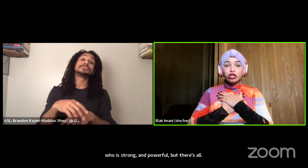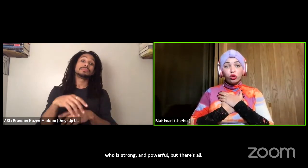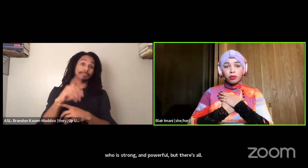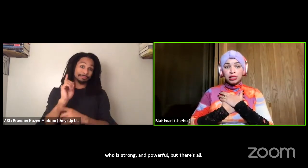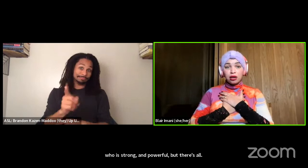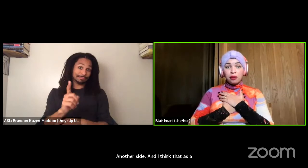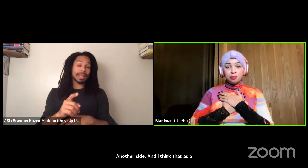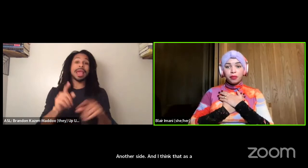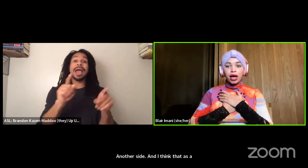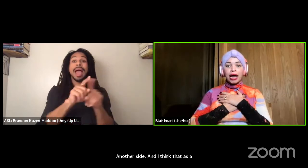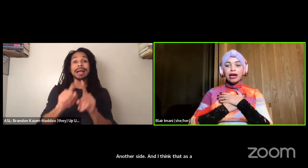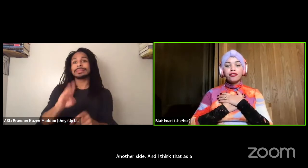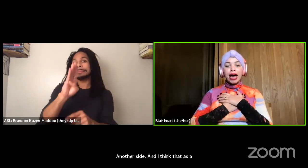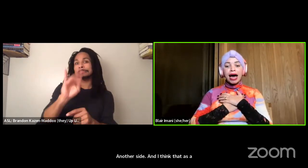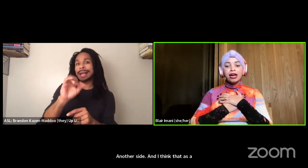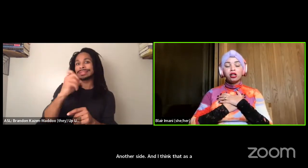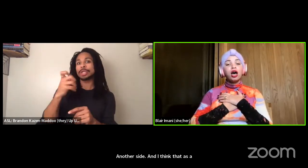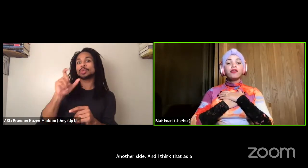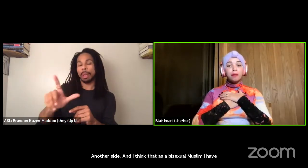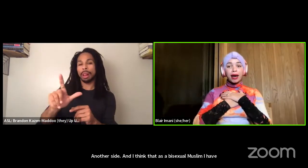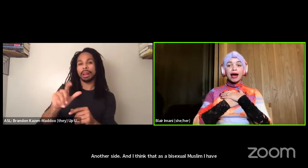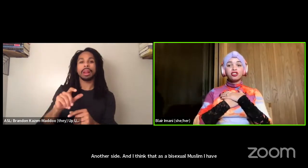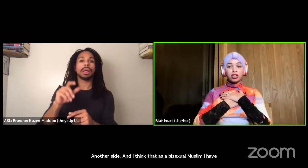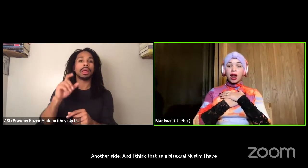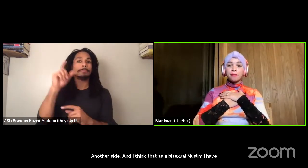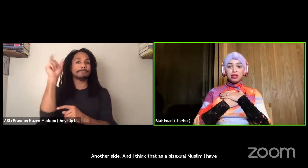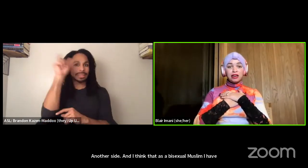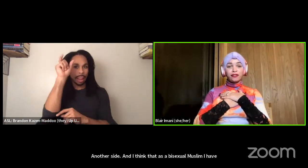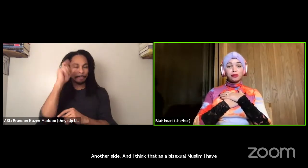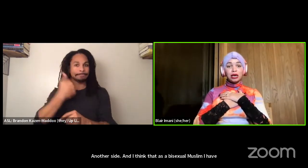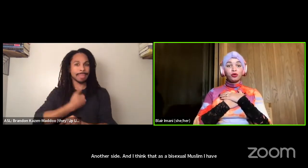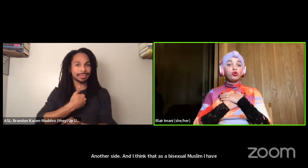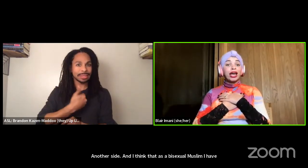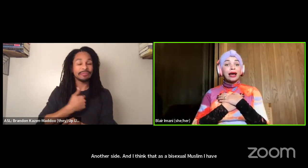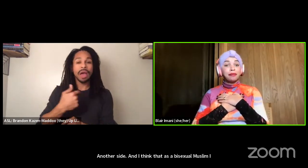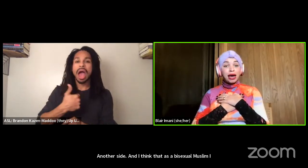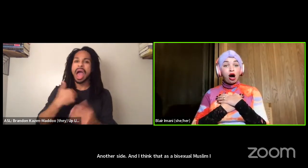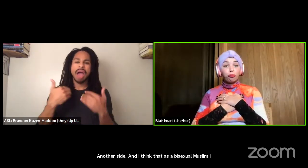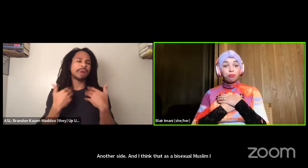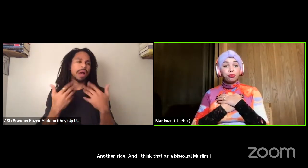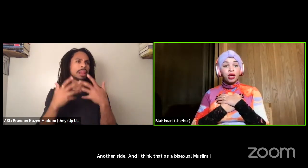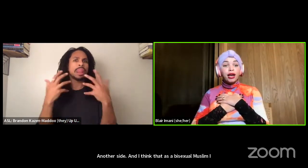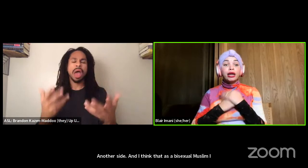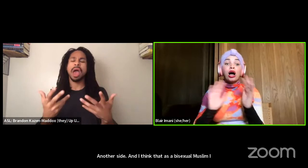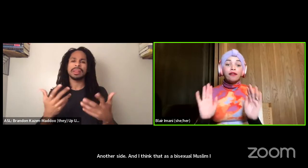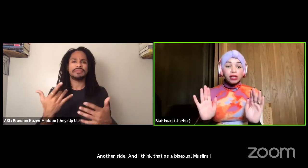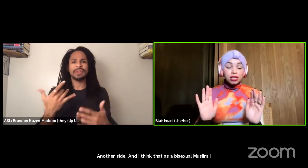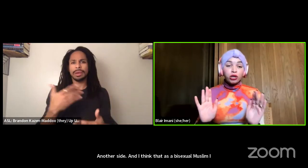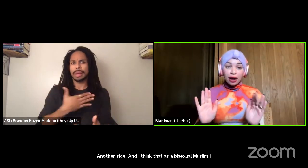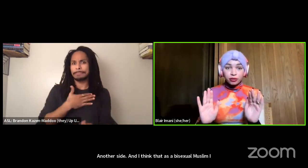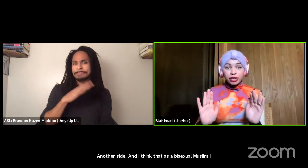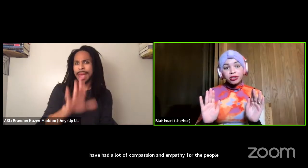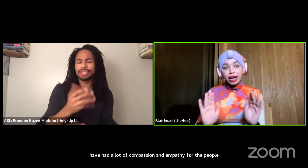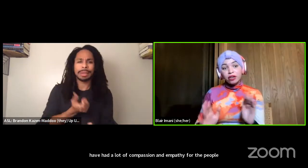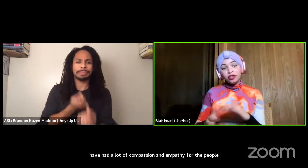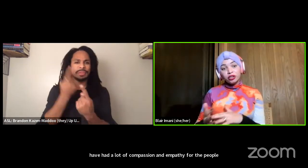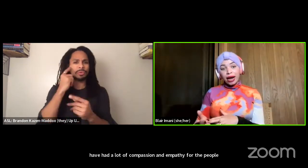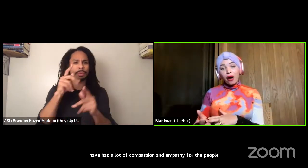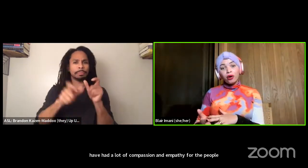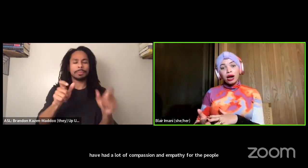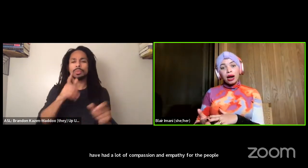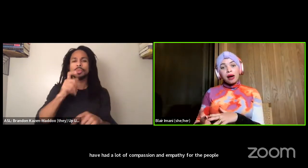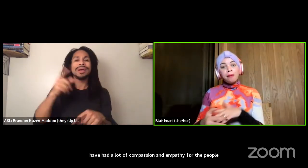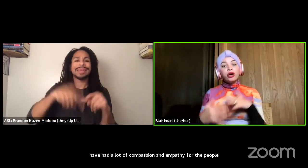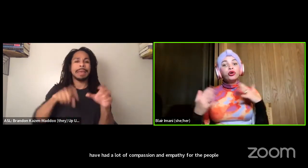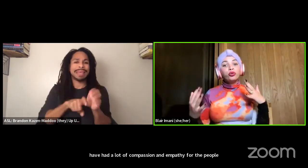a bisexual Muslim, I have had a lot of compassion and empathy for the people who can't be out. Now, obviously, you don't have to raise your hand if